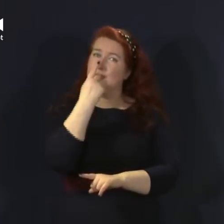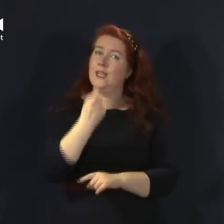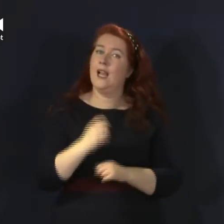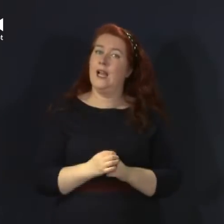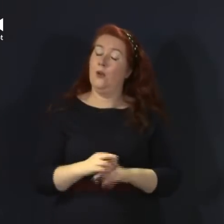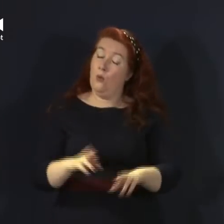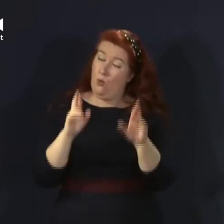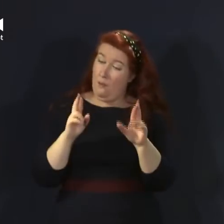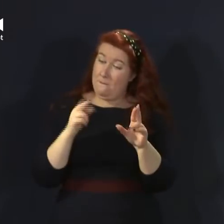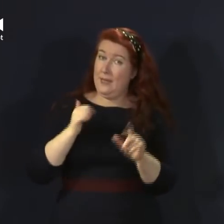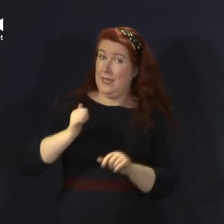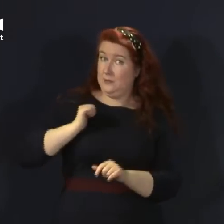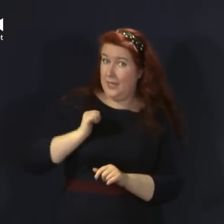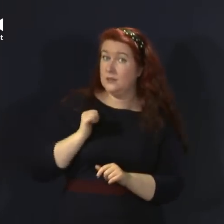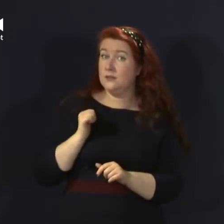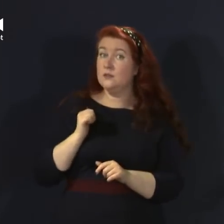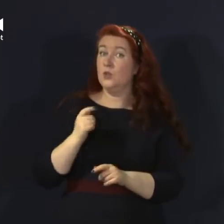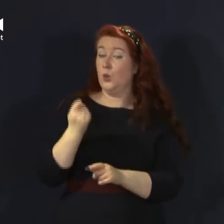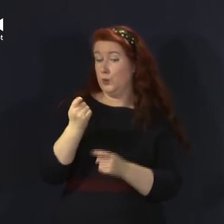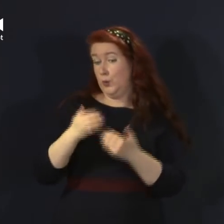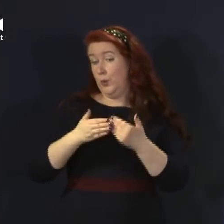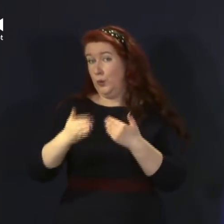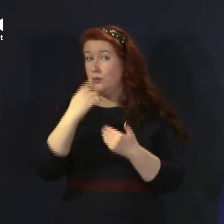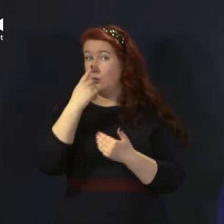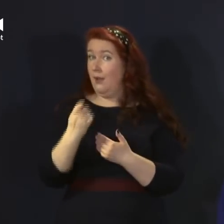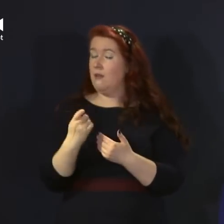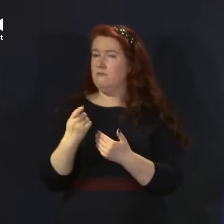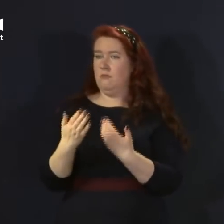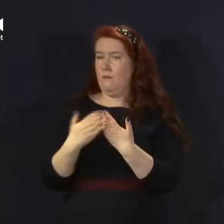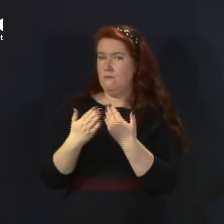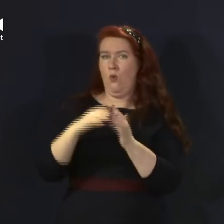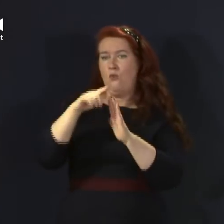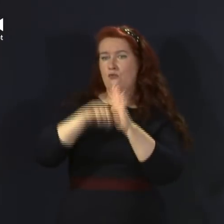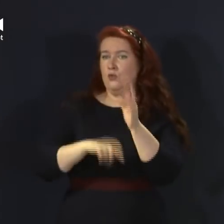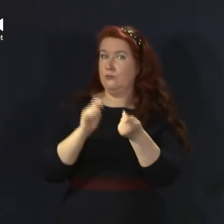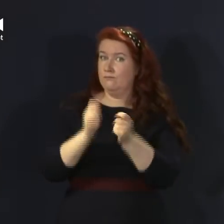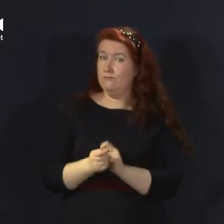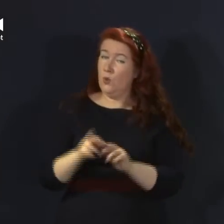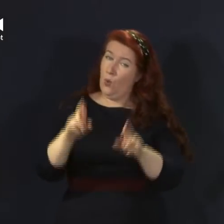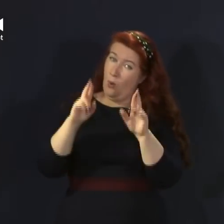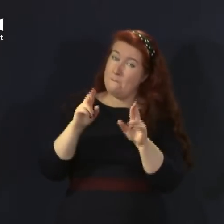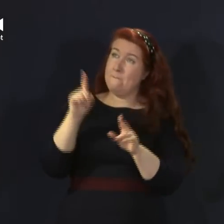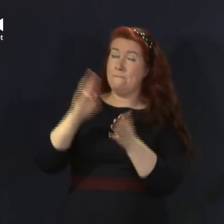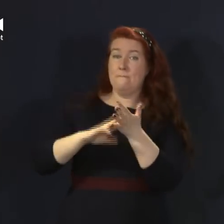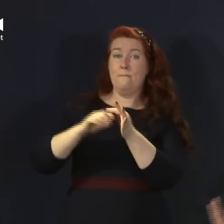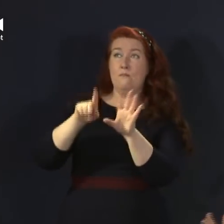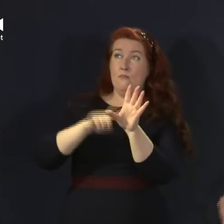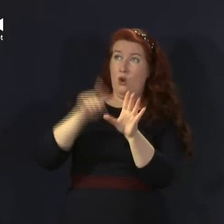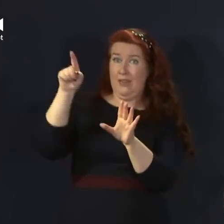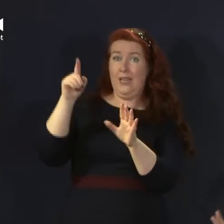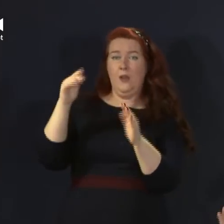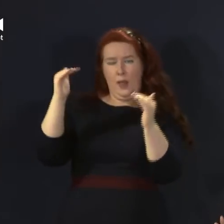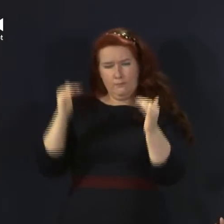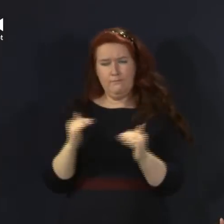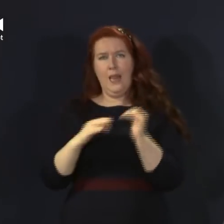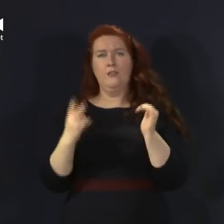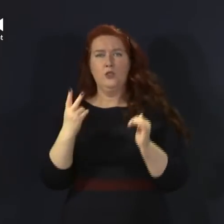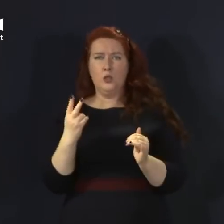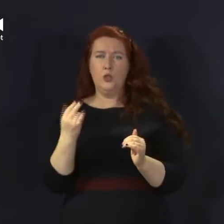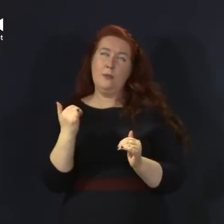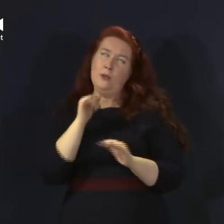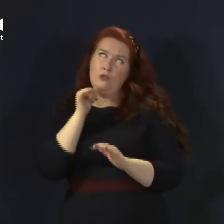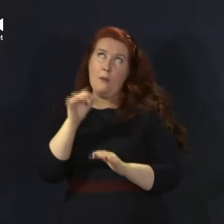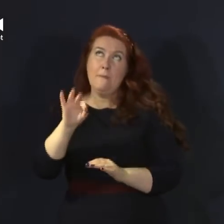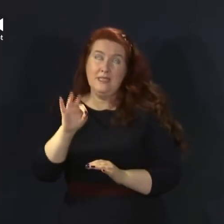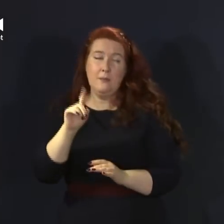be followed fairly soon by further steps in the right direction. I hope Murray will be in level 2, if not on Monday, then soon. And for